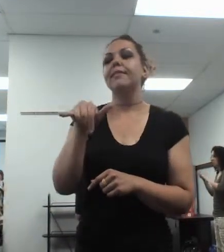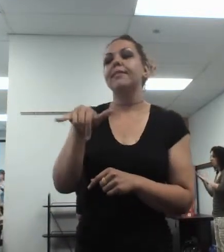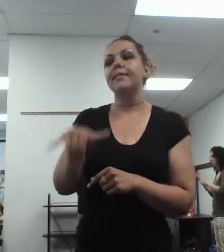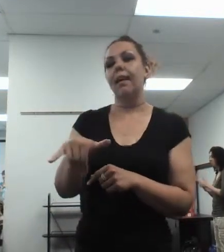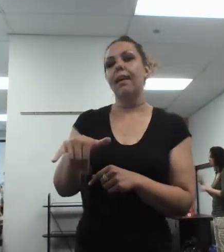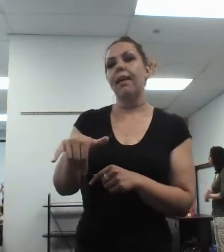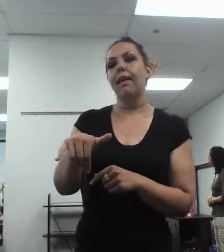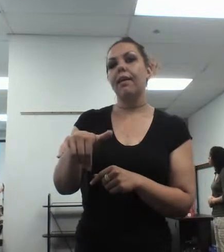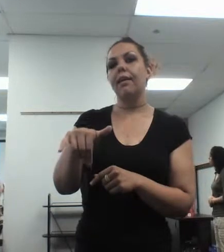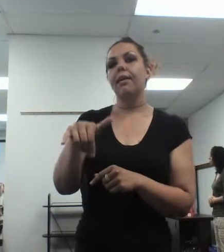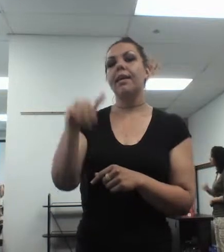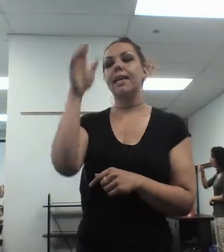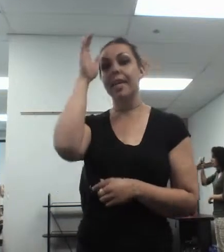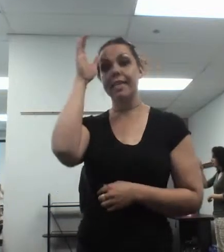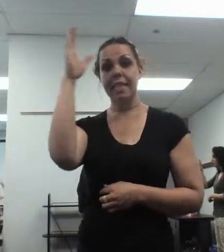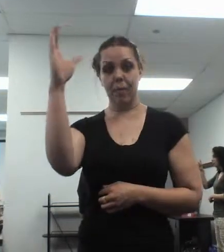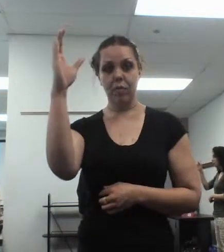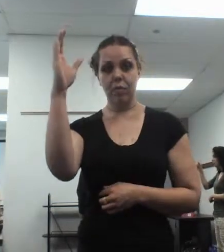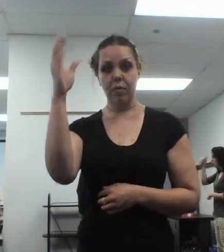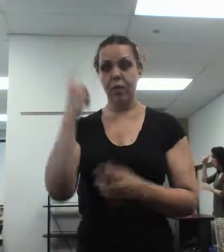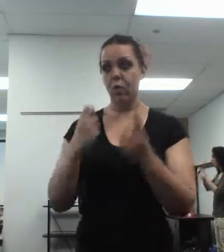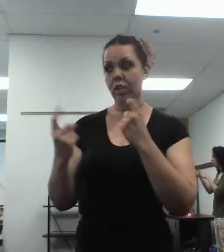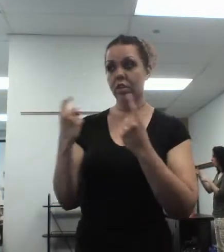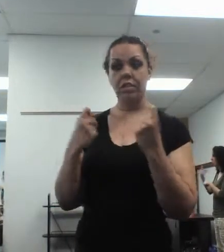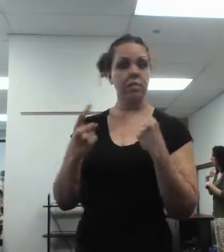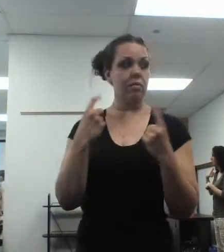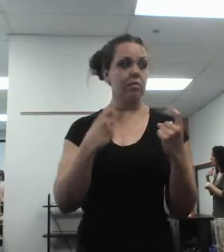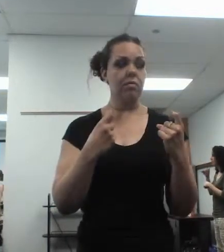Questions about that? The hardest thing for many of you